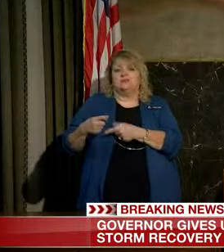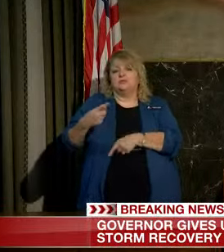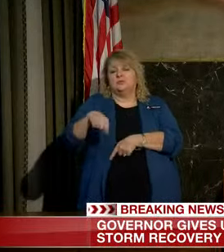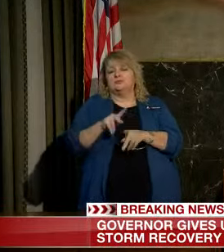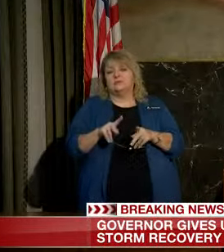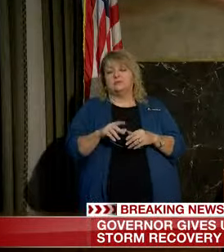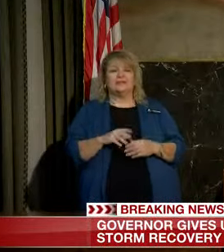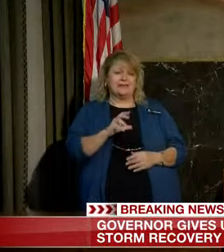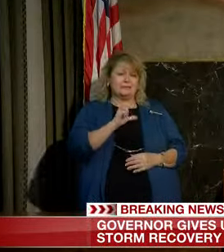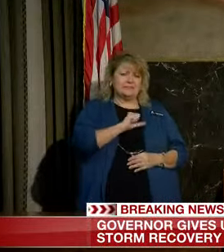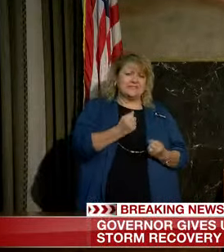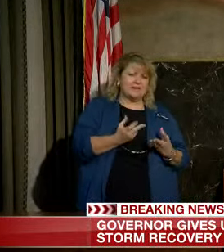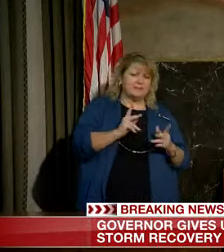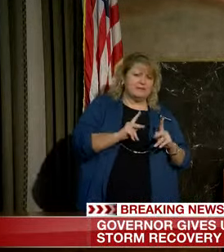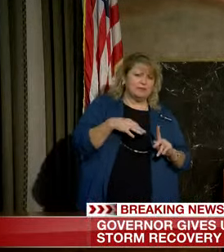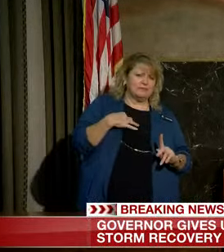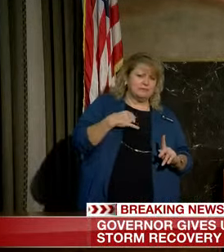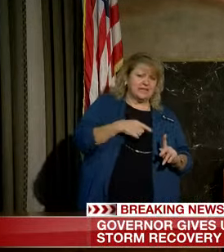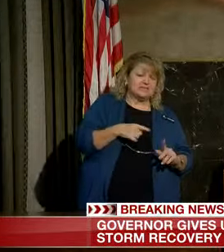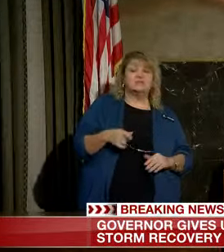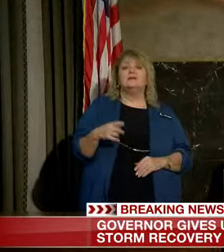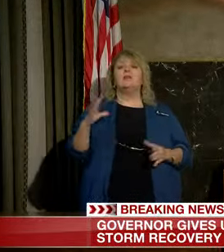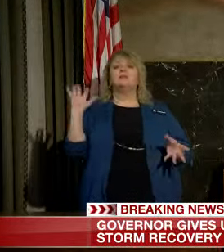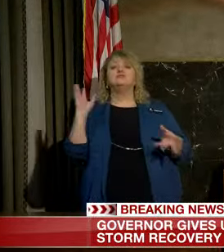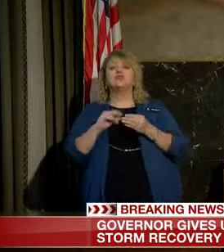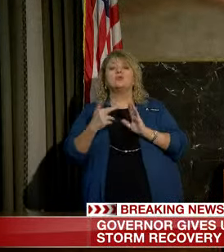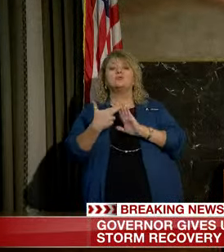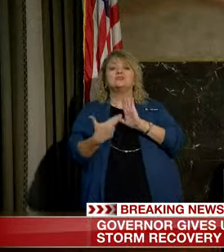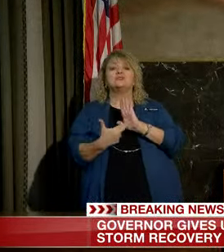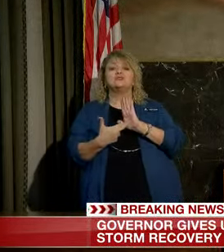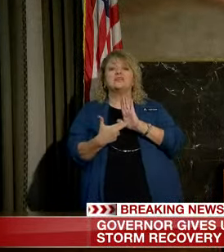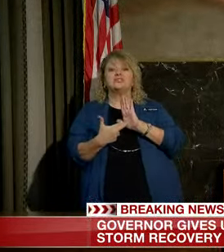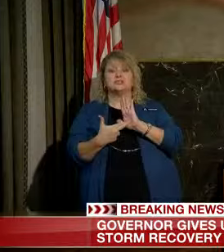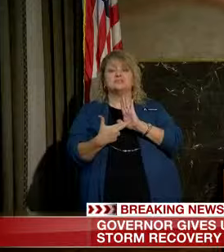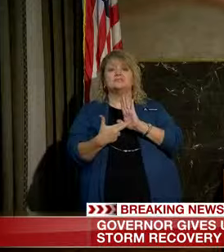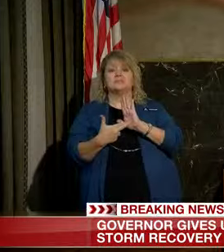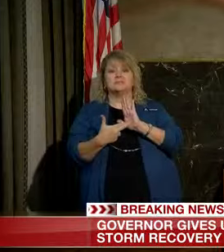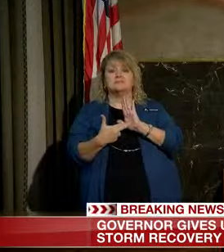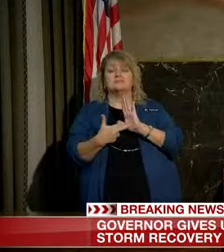residents recover. The total registrations to date are more than